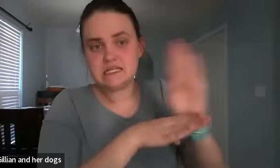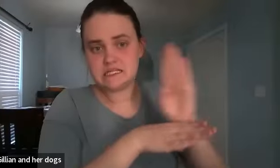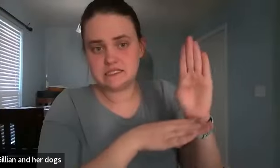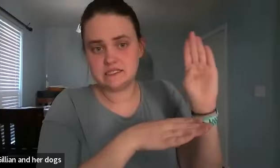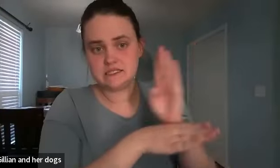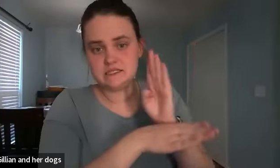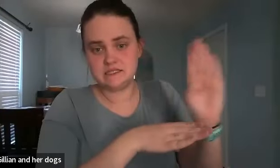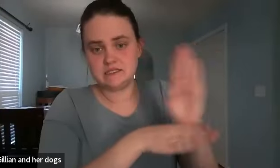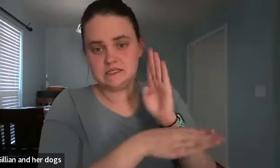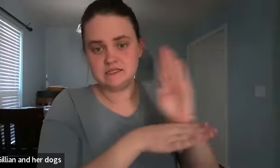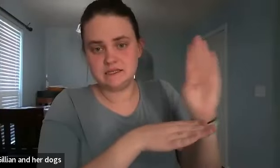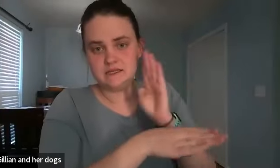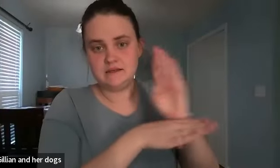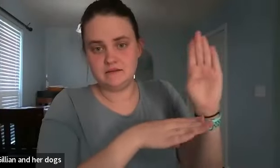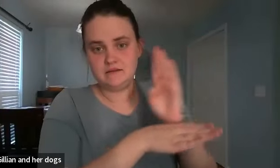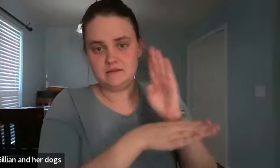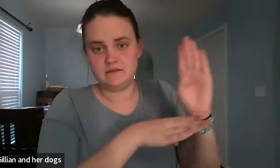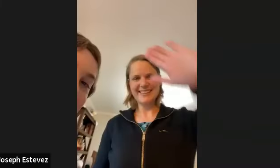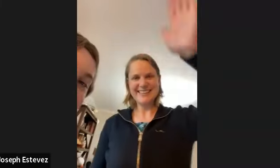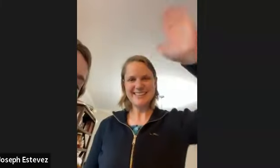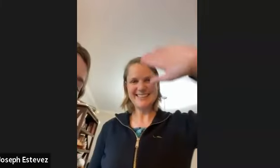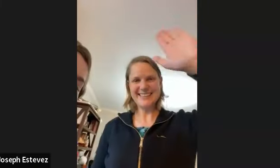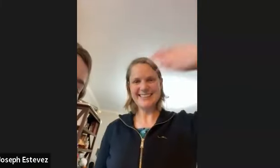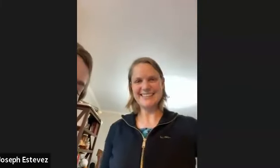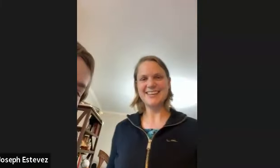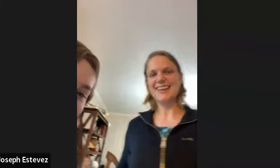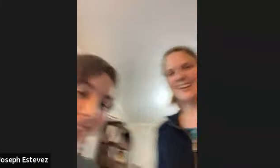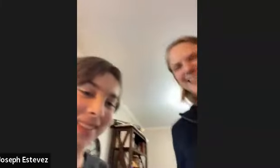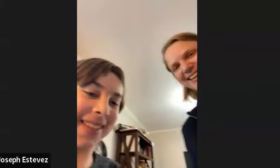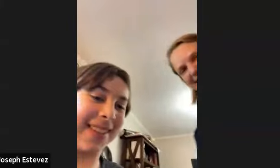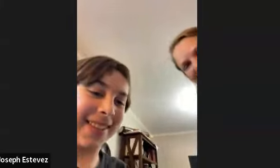Business. When my mom wanted to say hi. Hi.